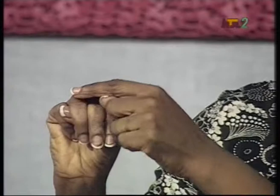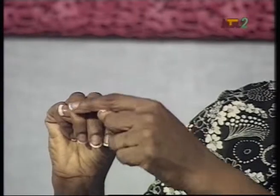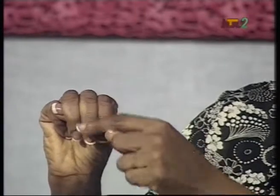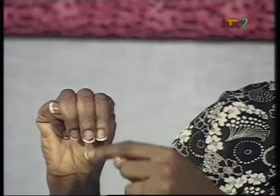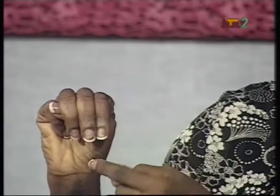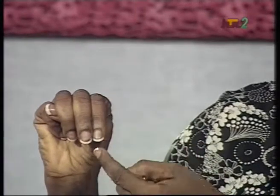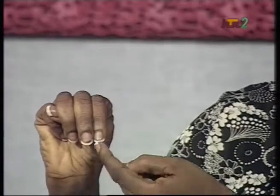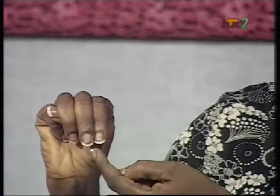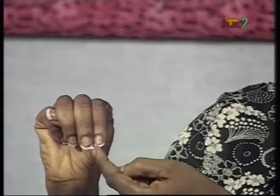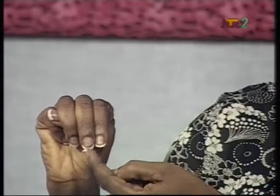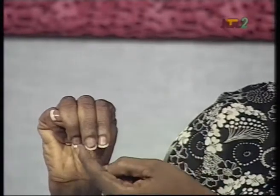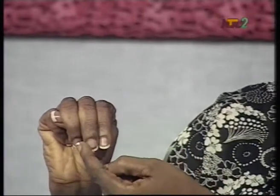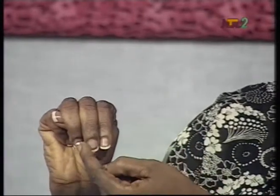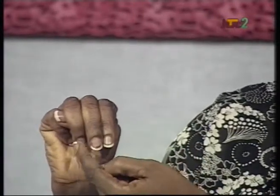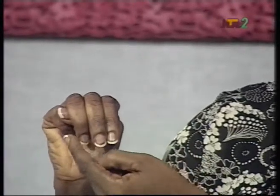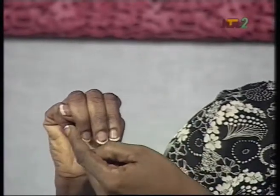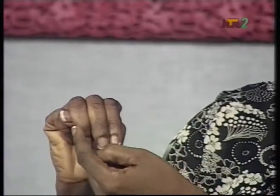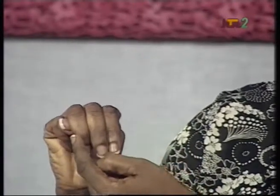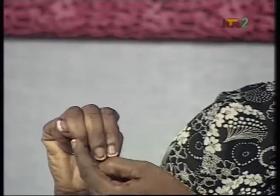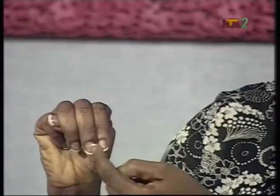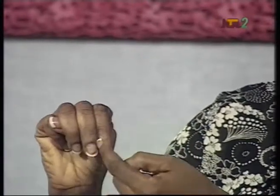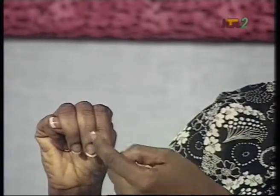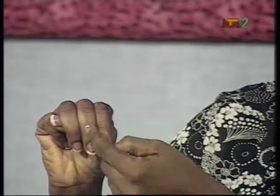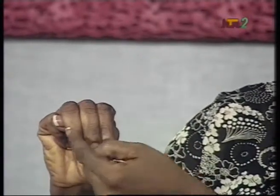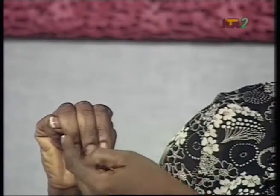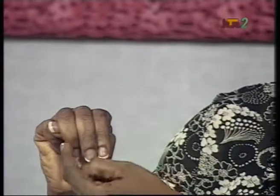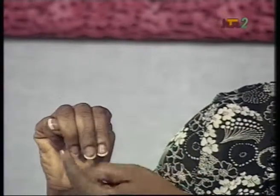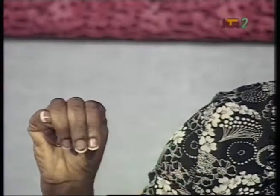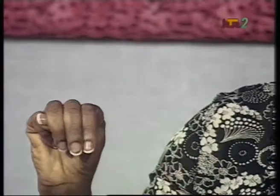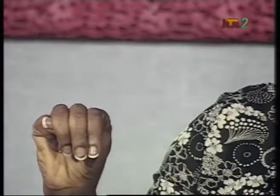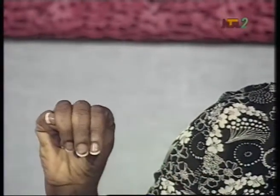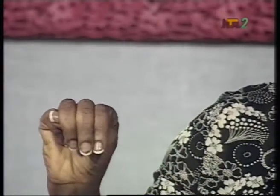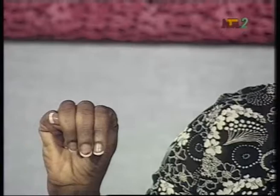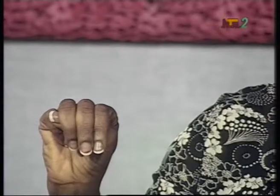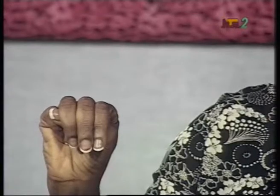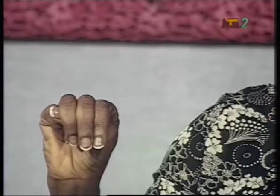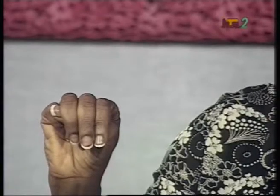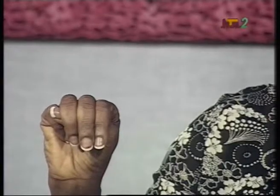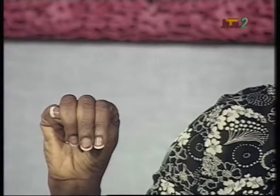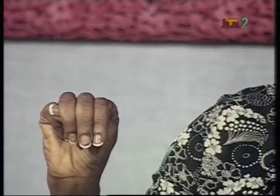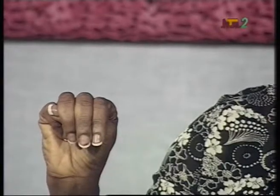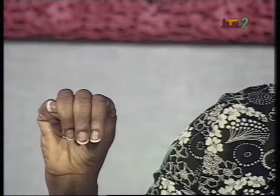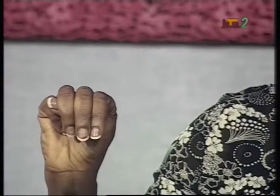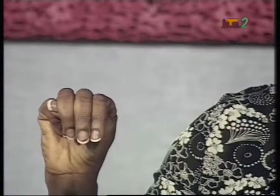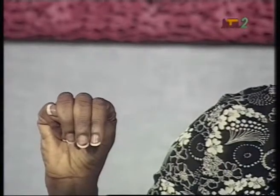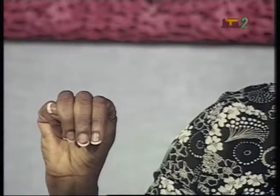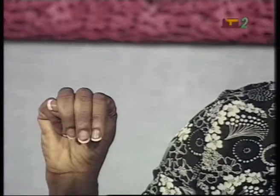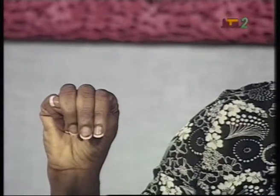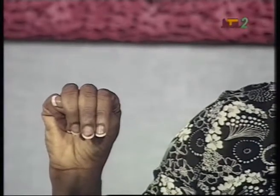three legs. You can see it 1, 2, and 3. 1, 2, 3. Those are the three legs of letter M.